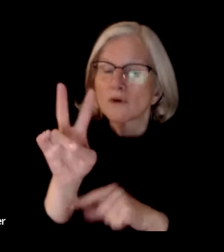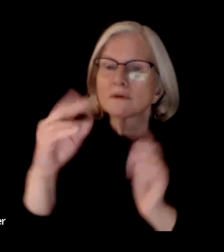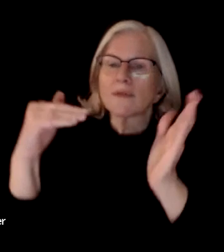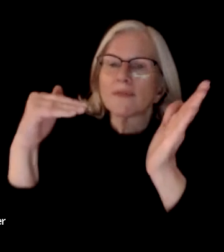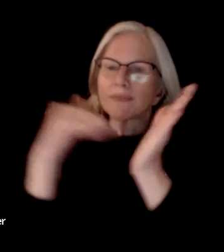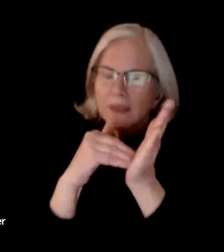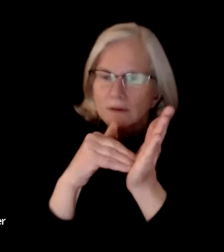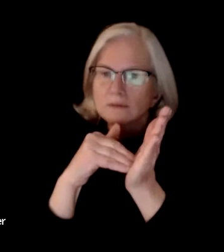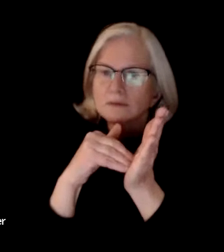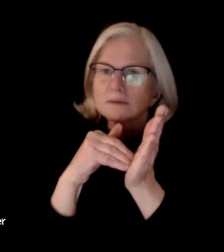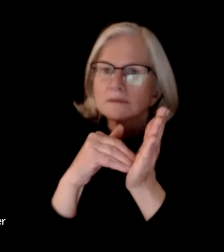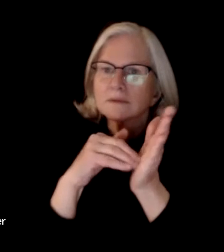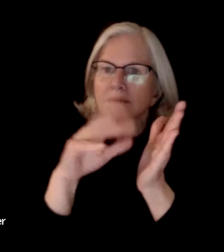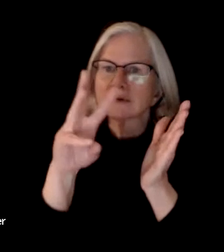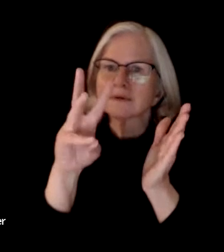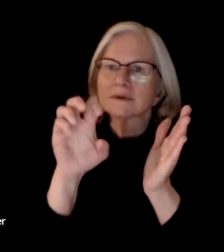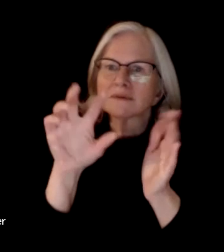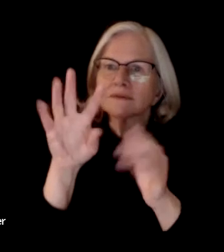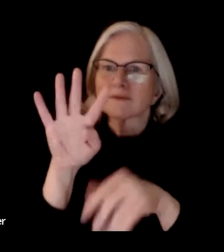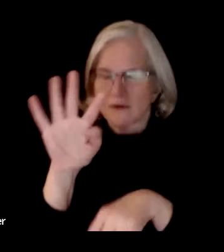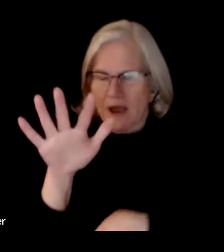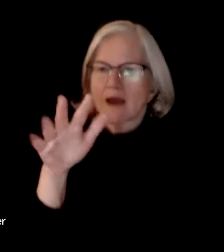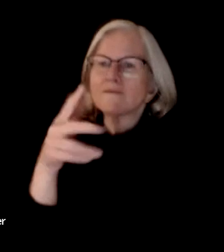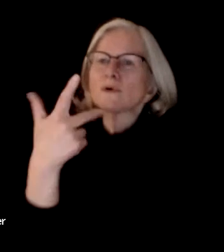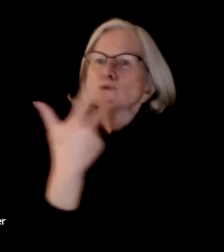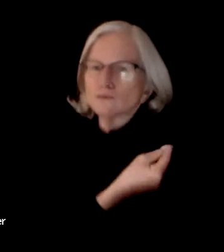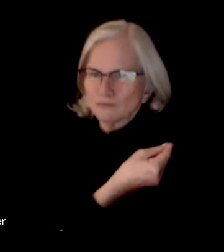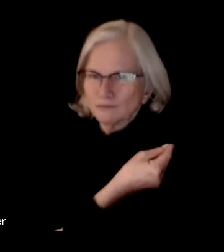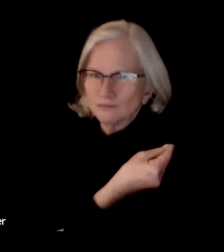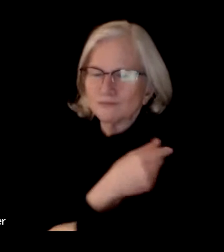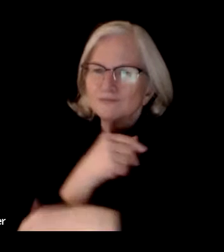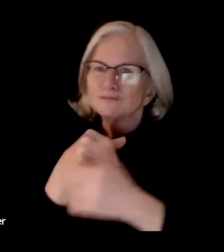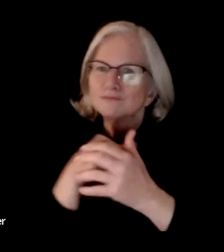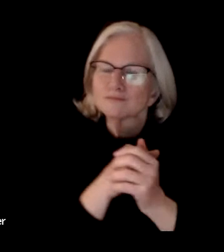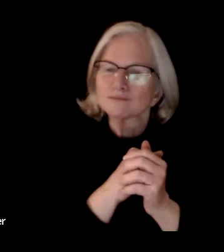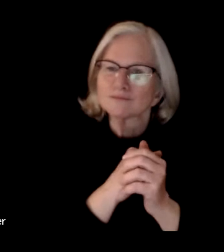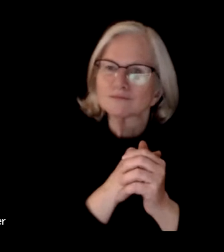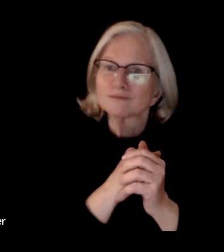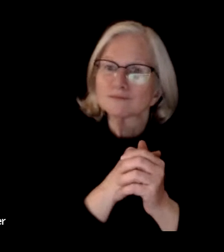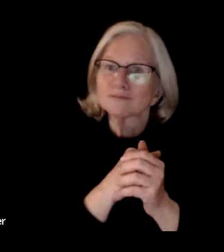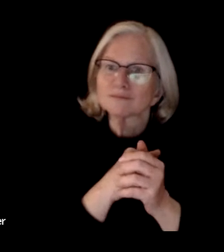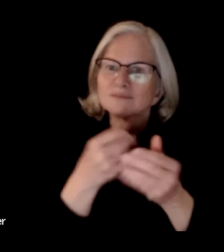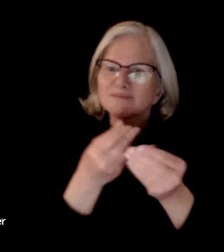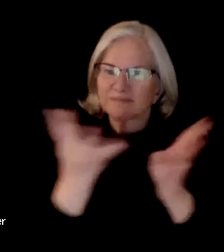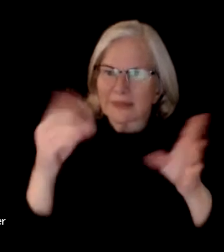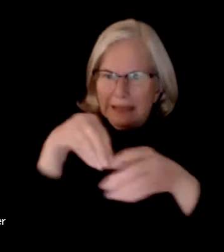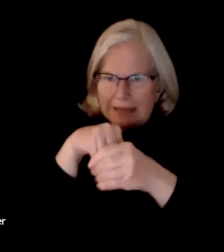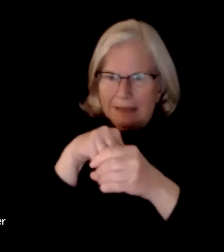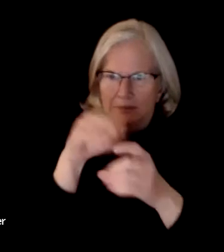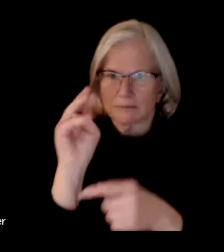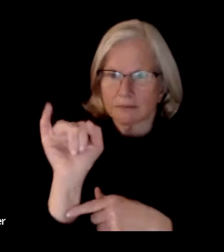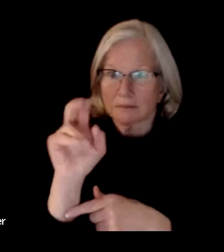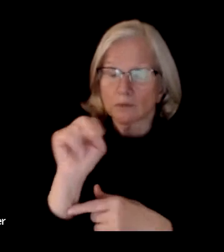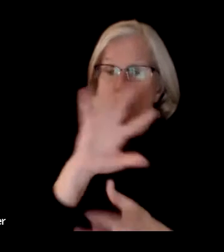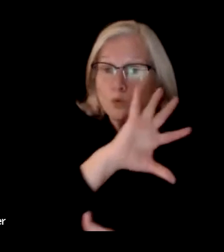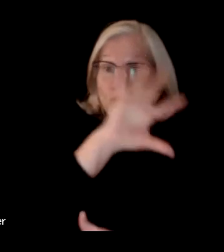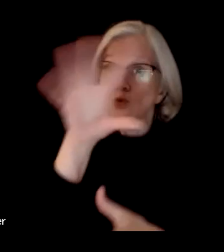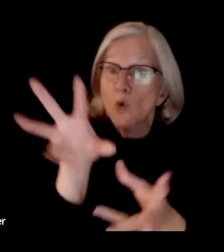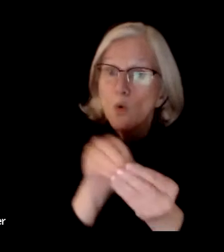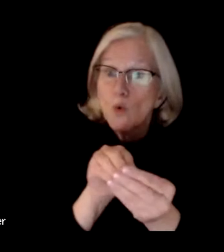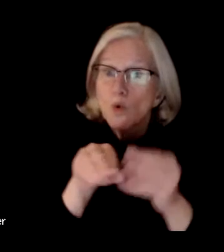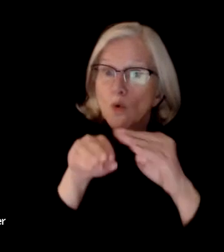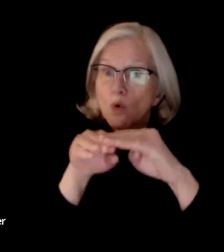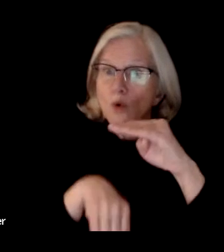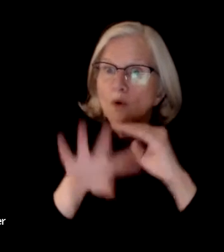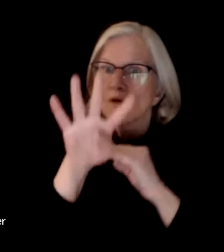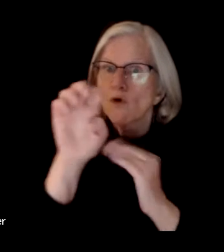147,645 doses have been administered to Minnesotans. And this is out of a total of just under 400,000